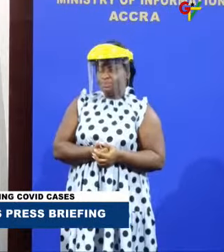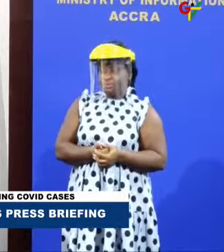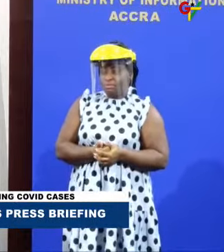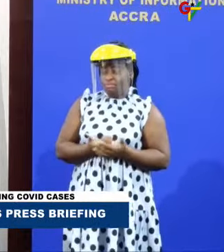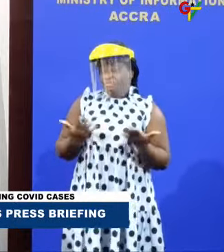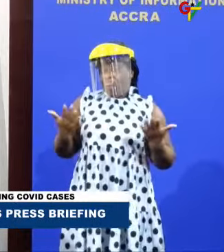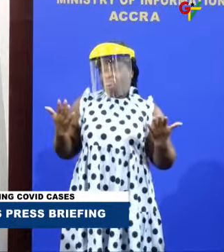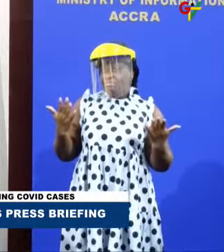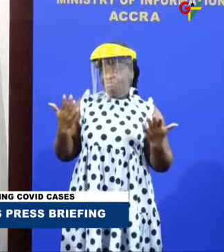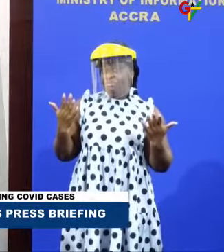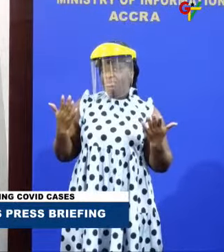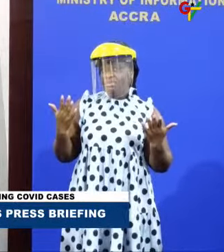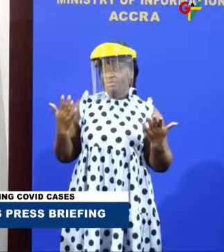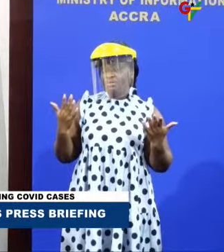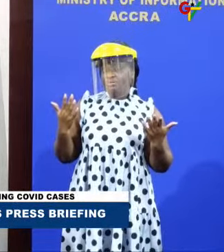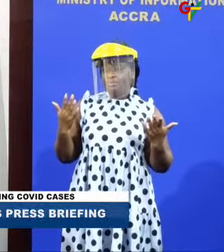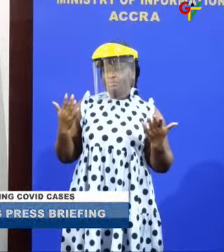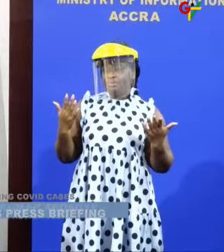So,